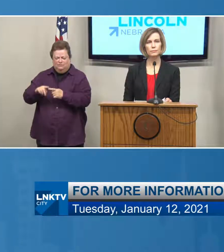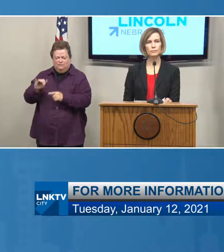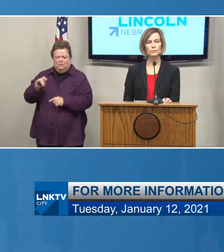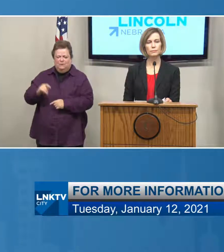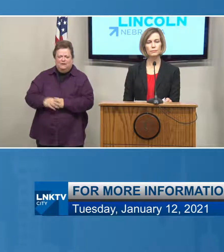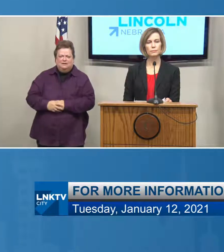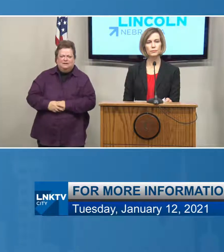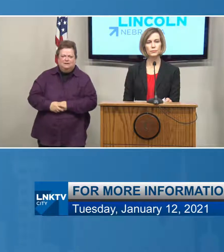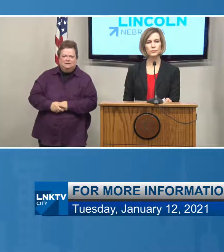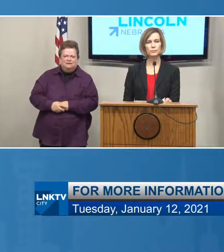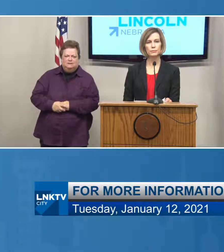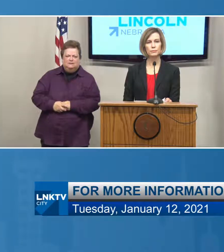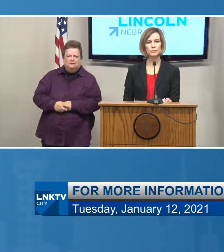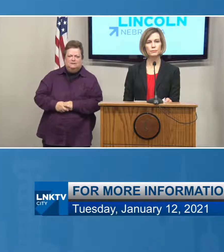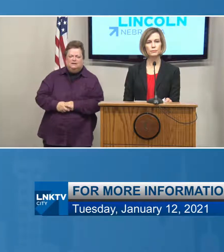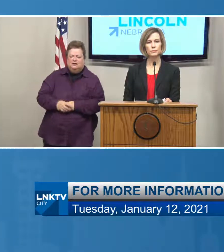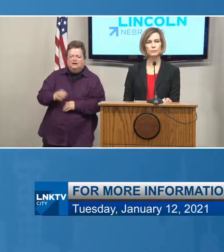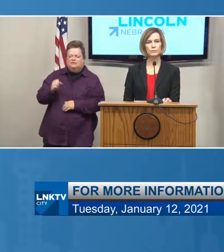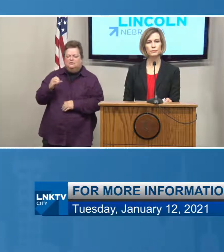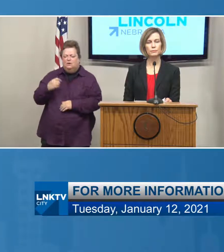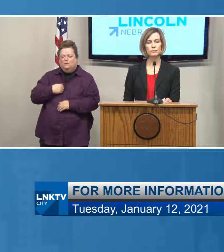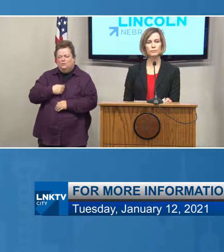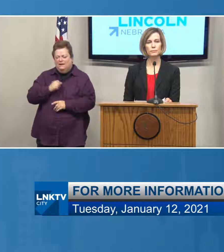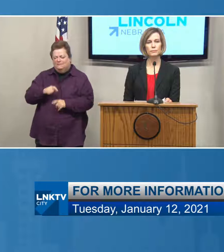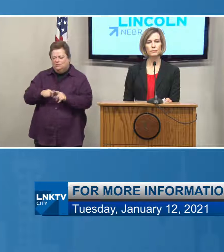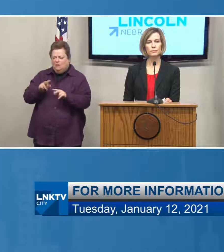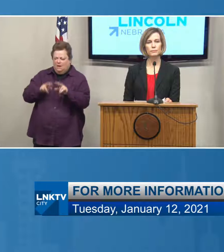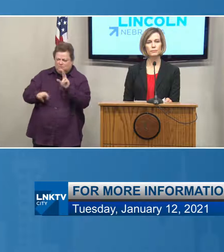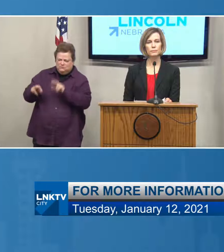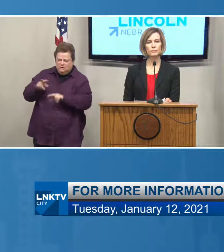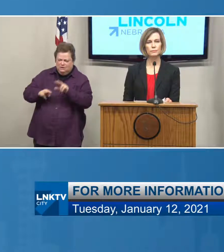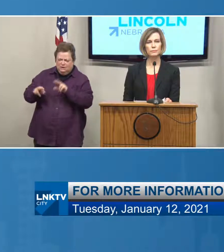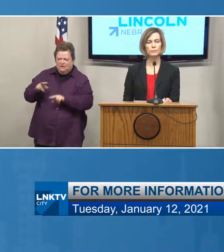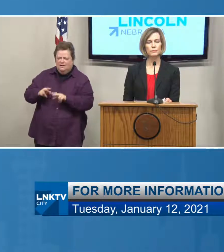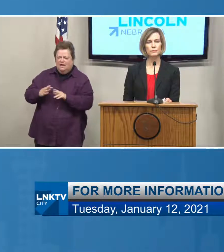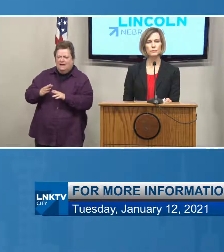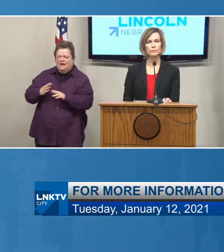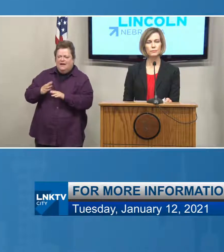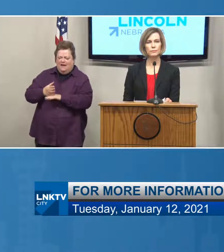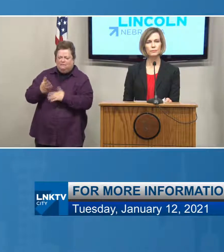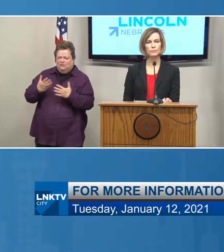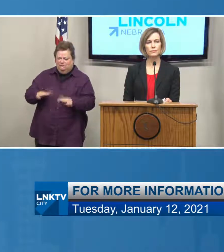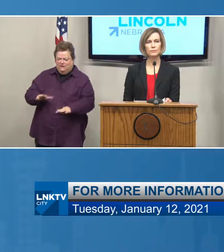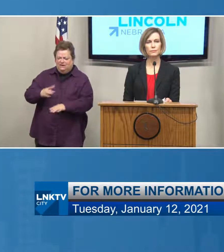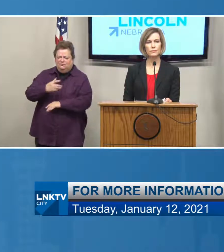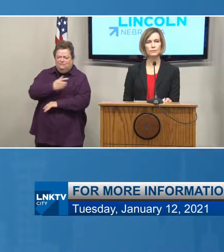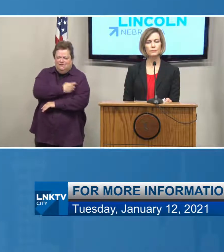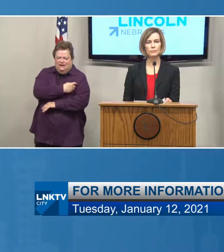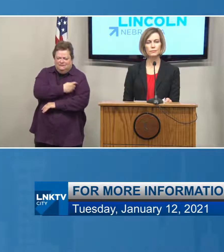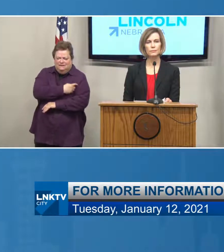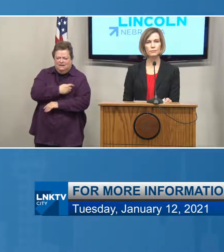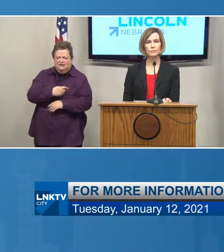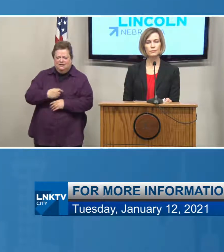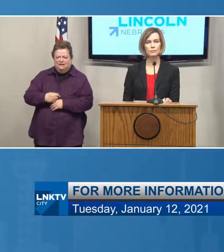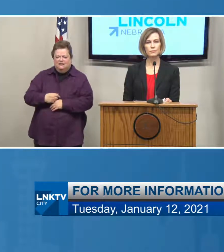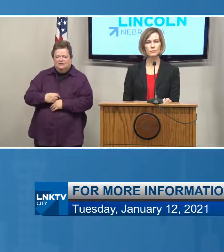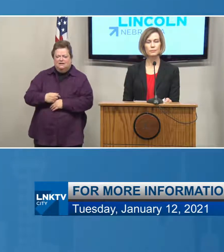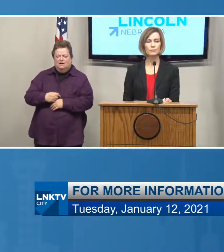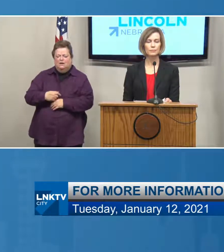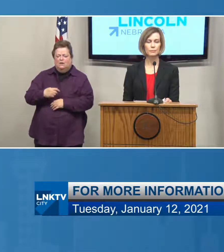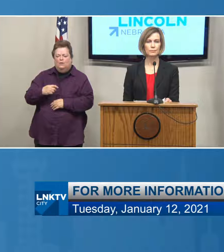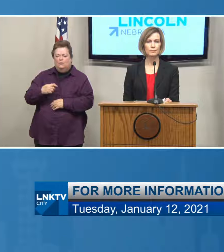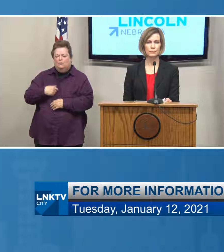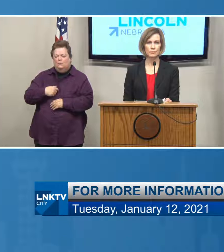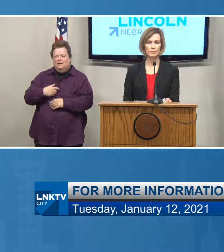is some observation after the vaccine. It's supposed to be at least 15 minutes